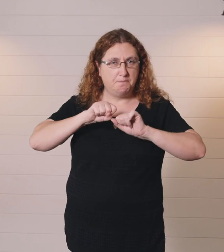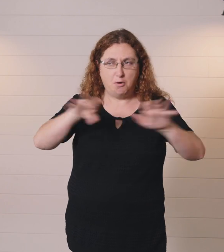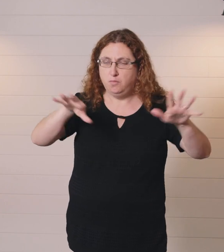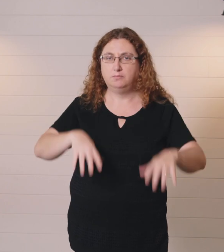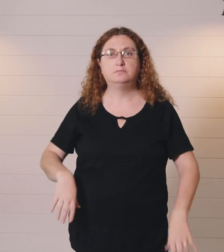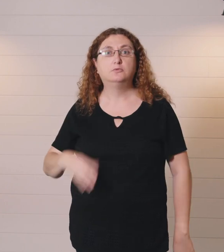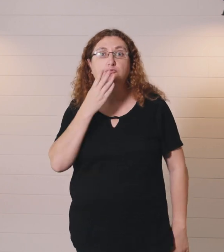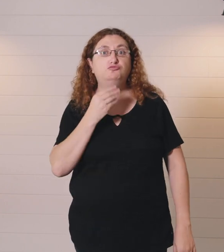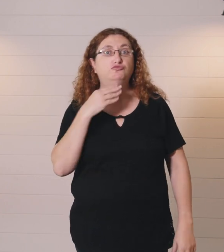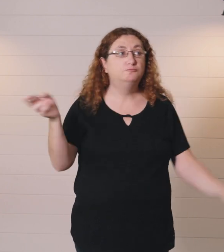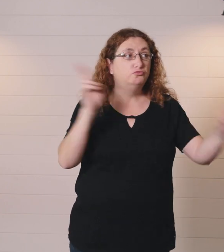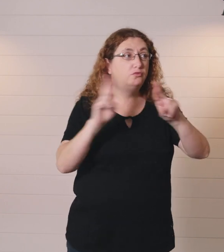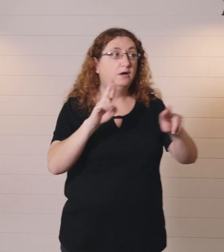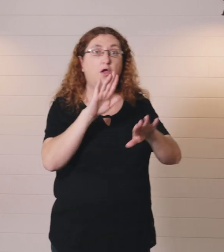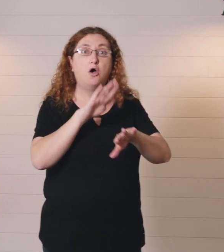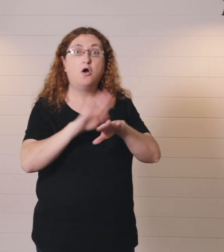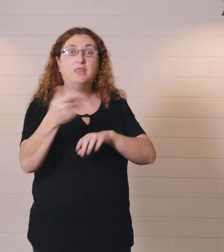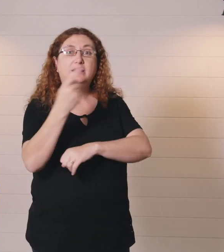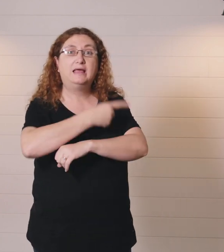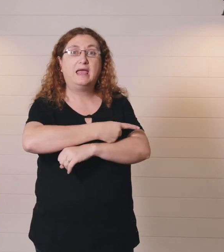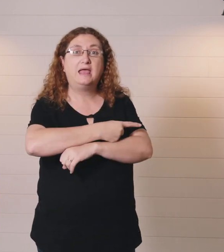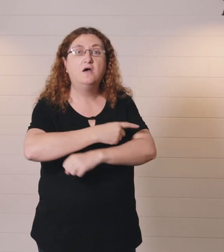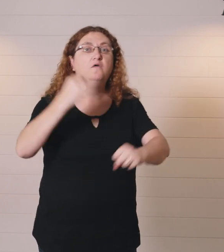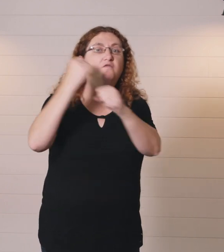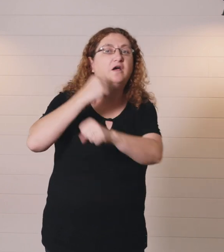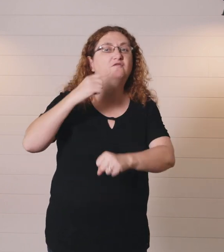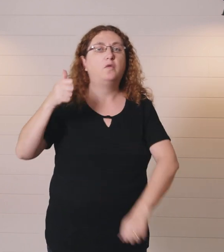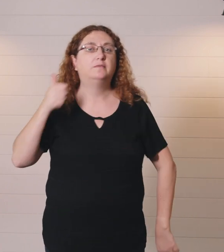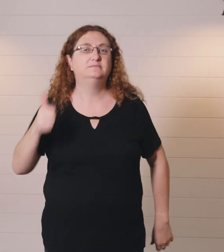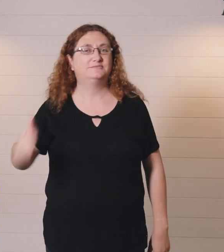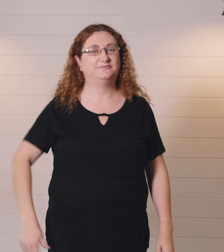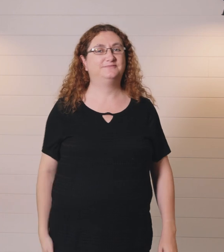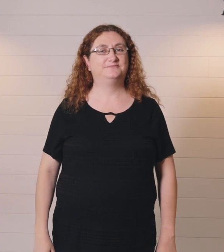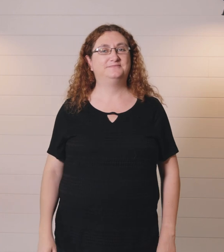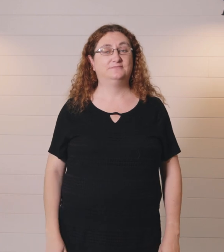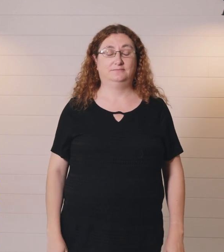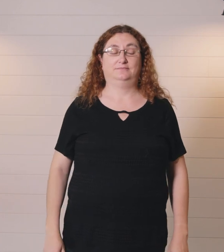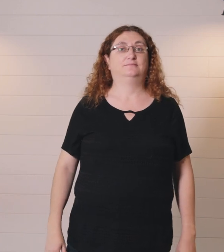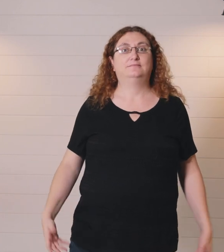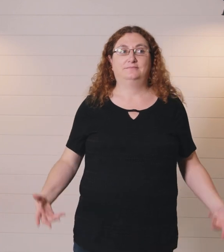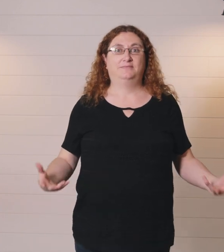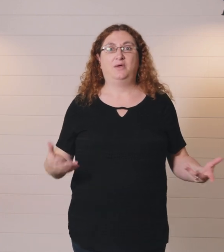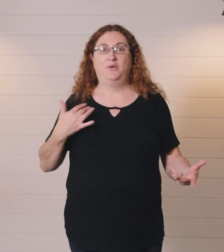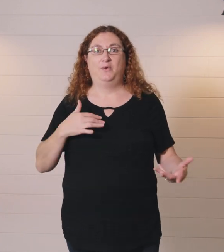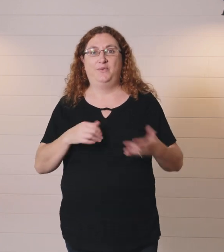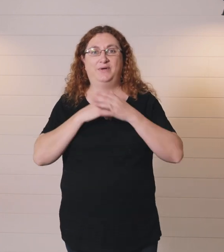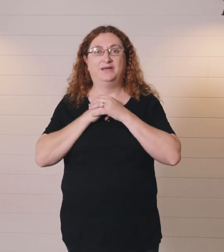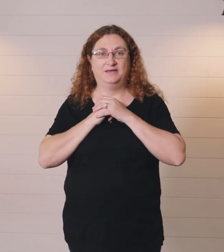the Jews would be ready on that day to avenge themselves on their enemies. I want to